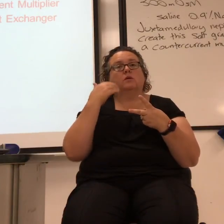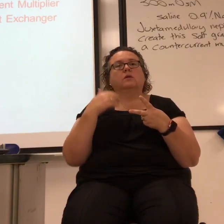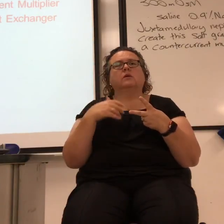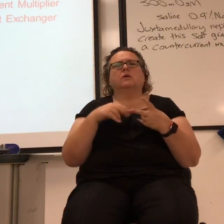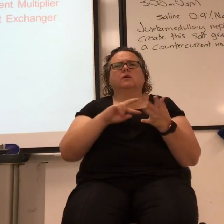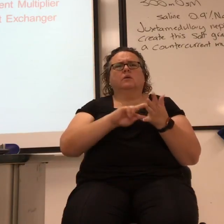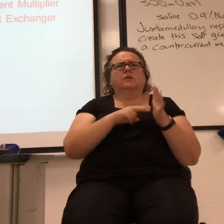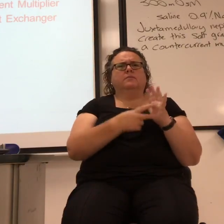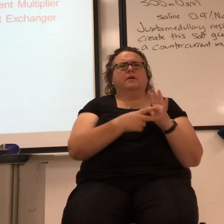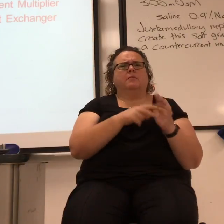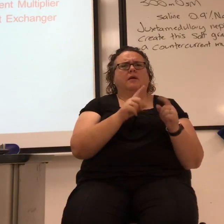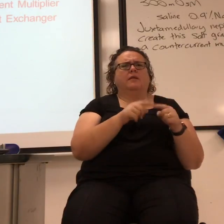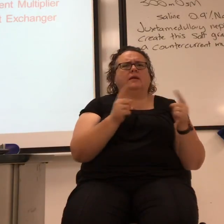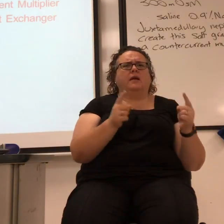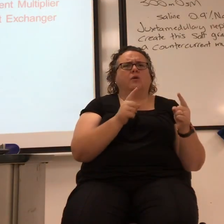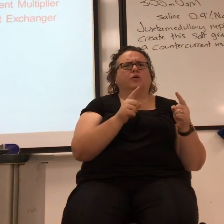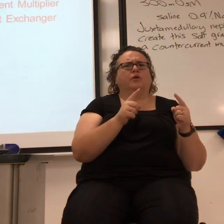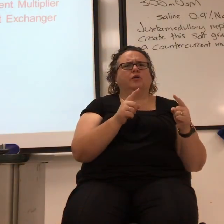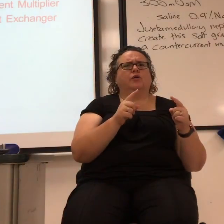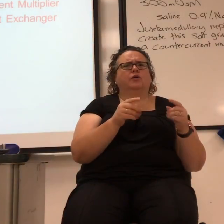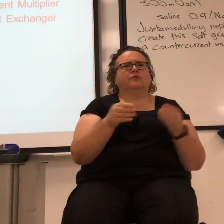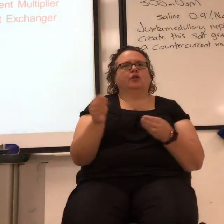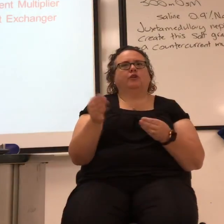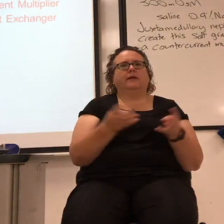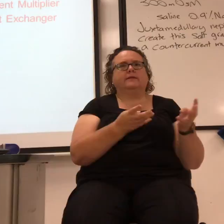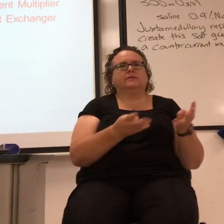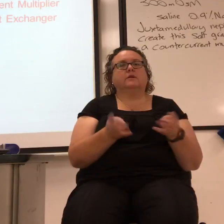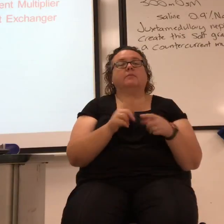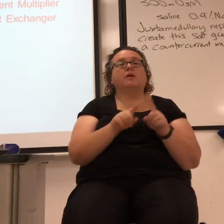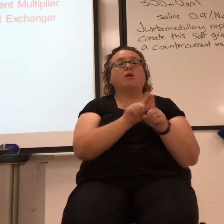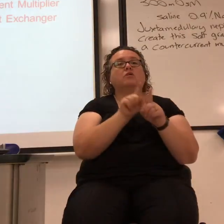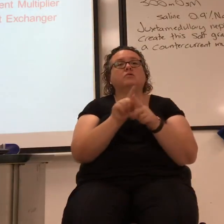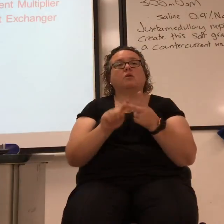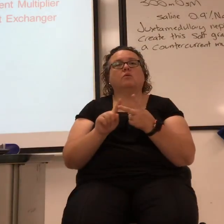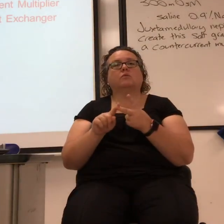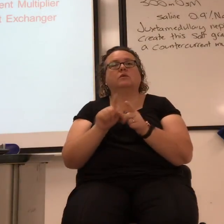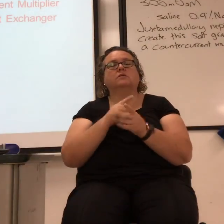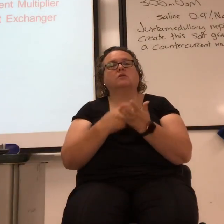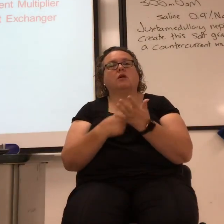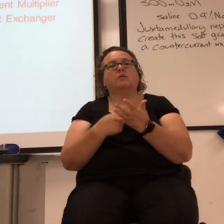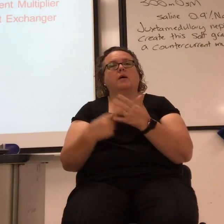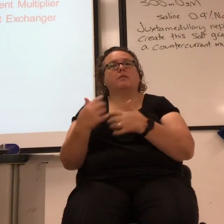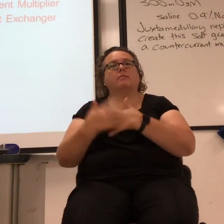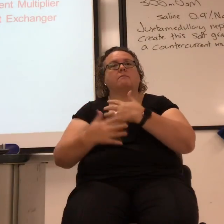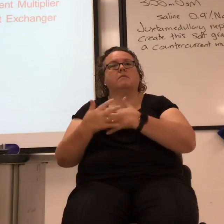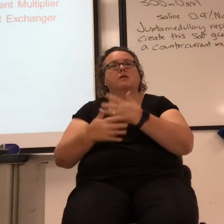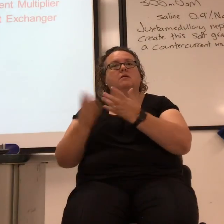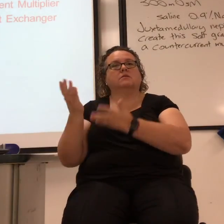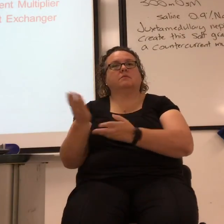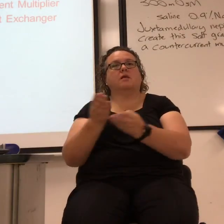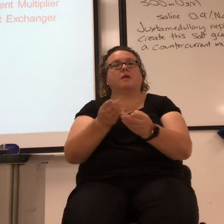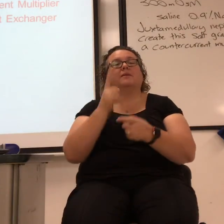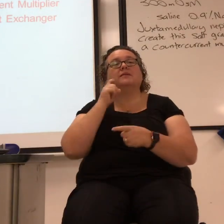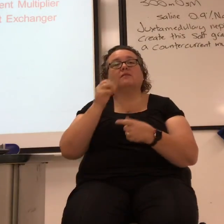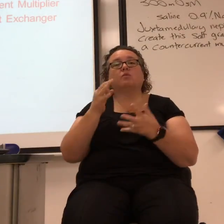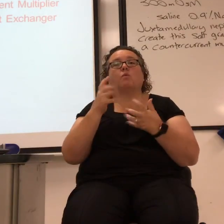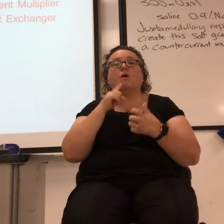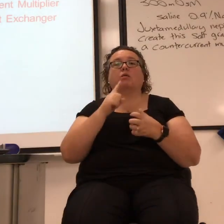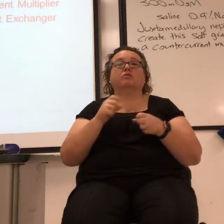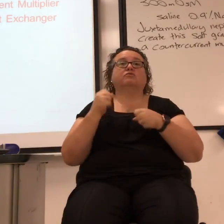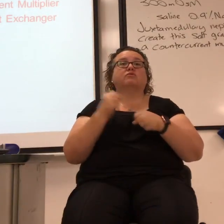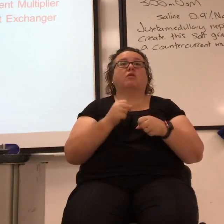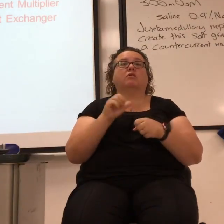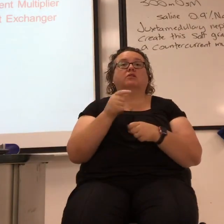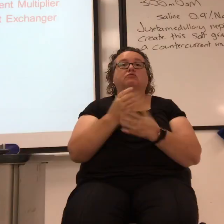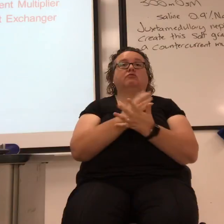the countercurrent multiplier for the loop, but also talk about the blood supply. Because if you're trying to establish a salt gradient, well,